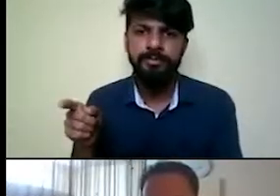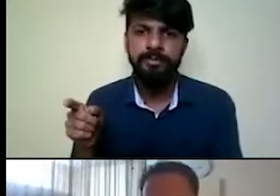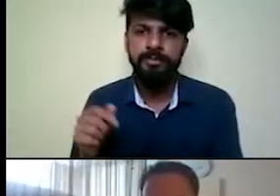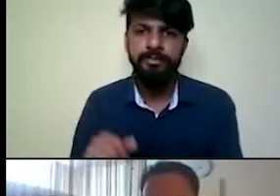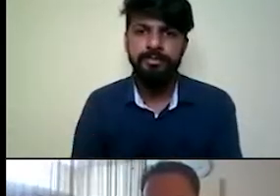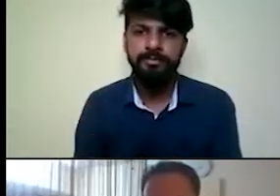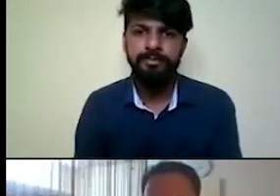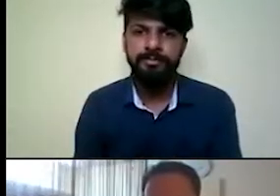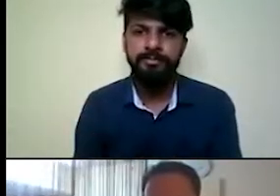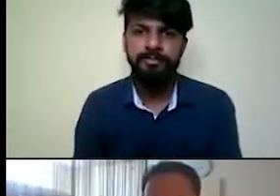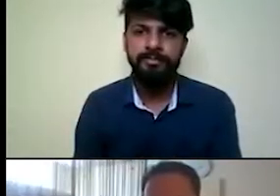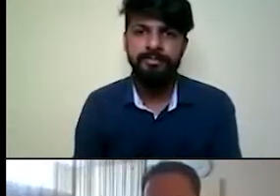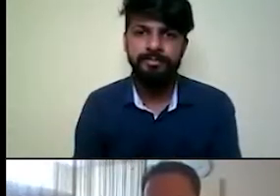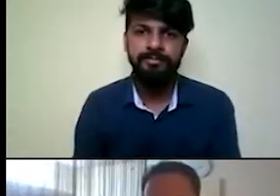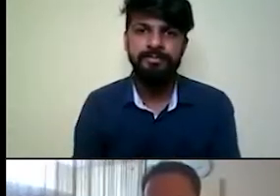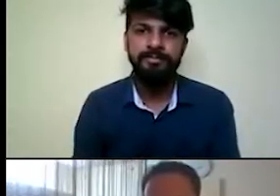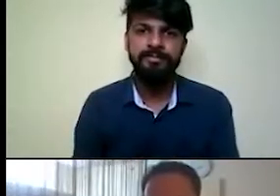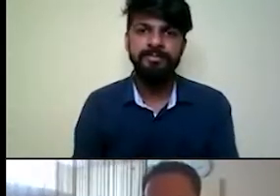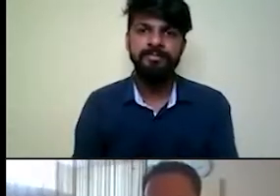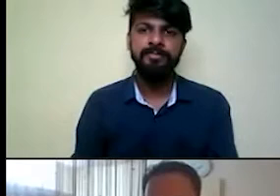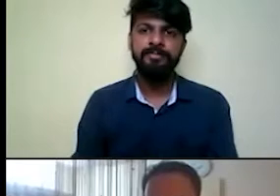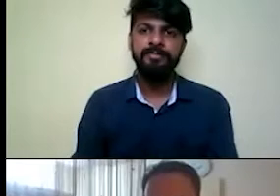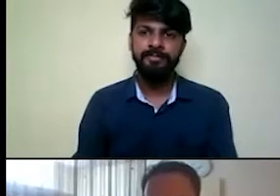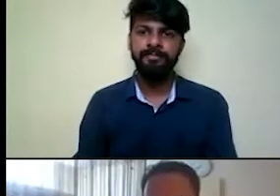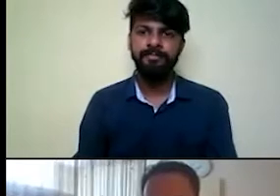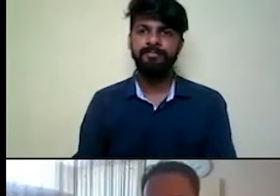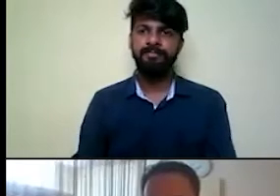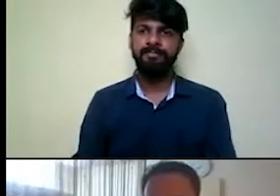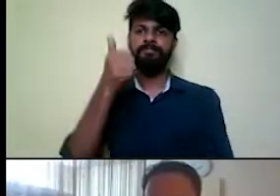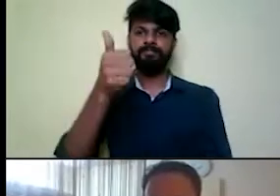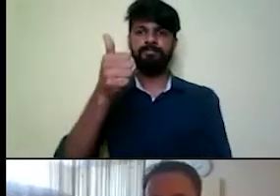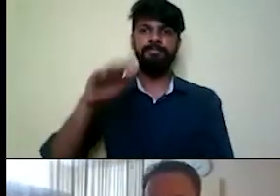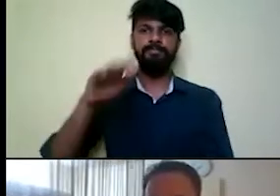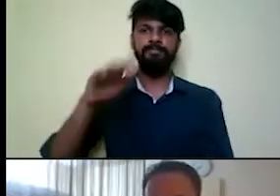So, that's what the deaf community uses. Your name, what?